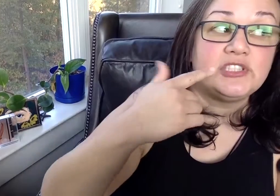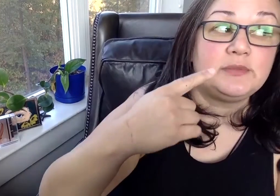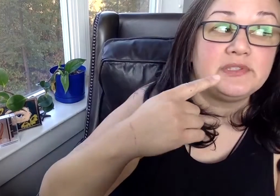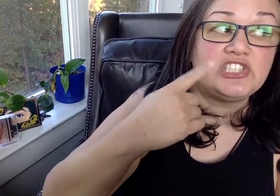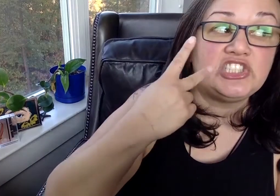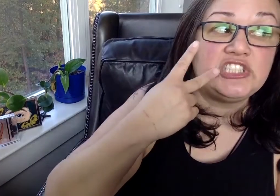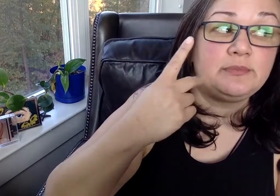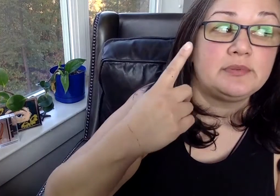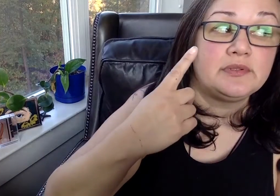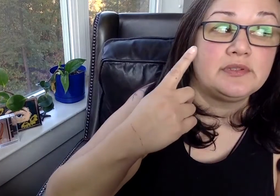Cheap, cheap.